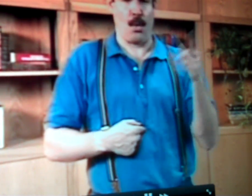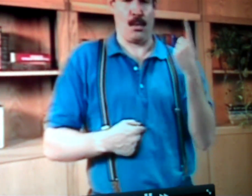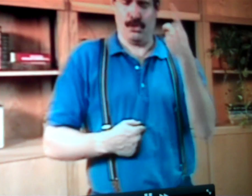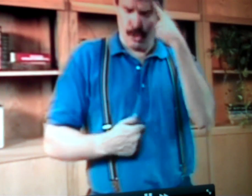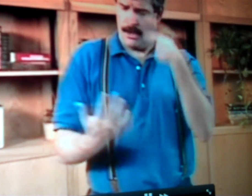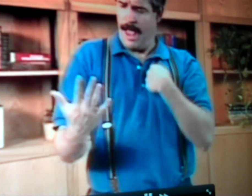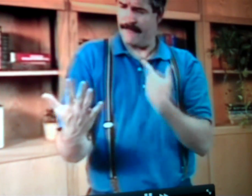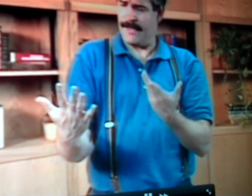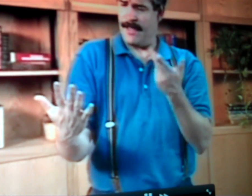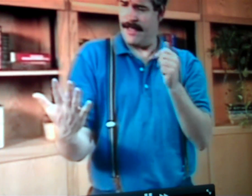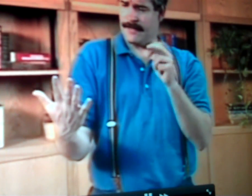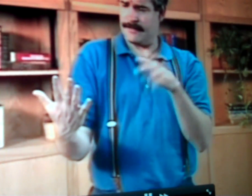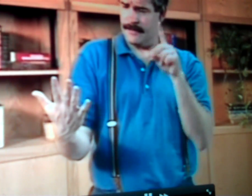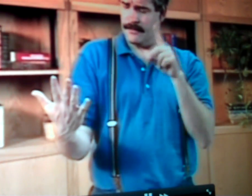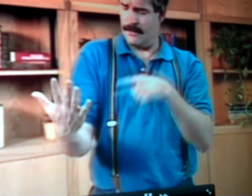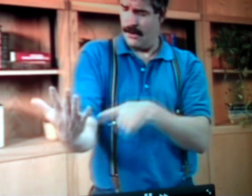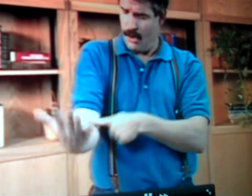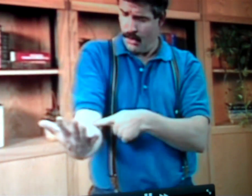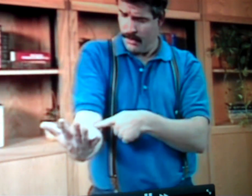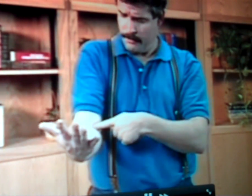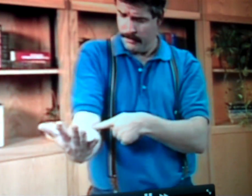Growing up, I never realized that I was deaf.